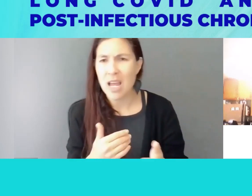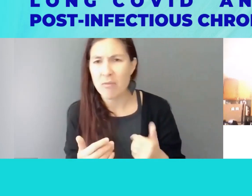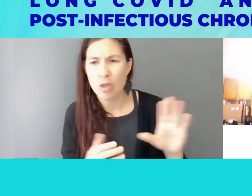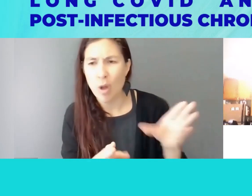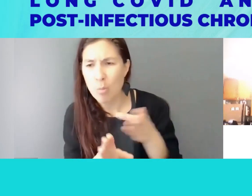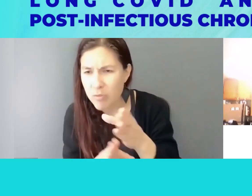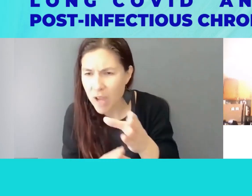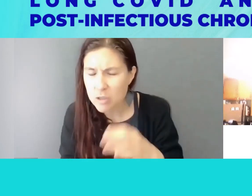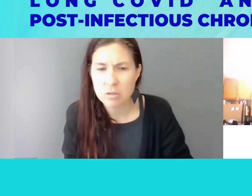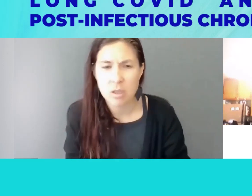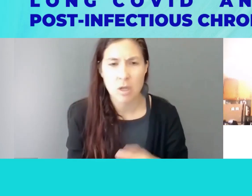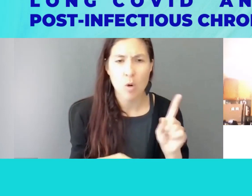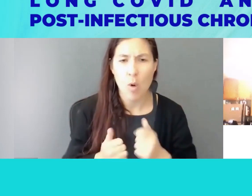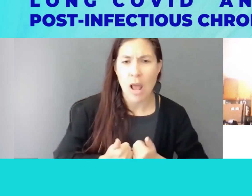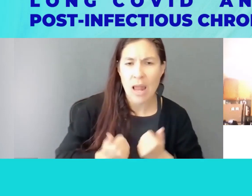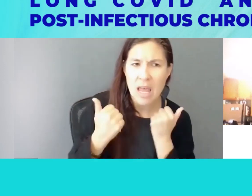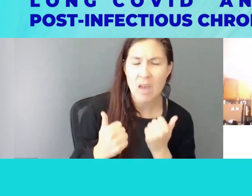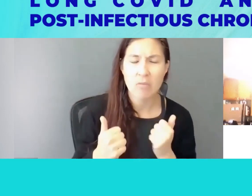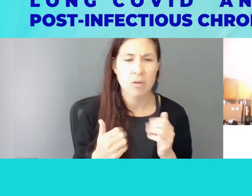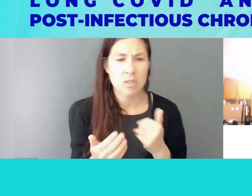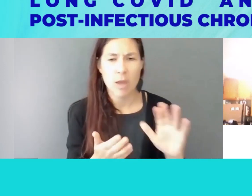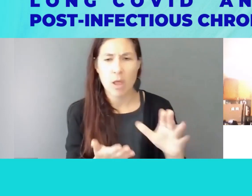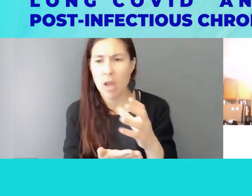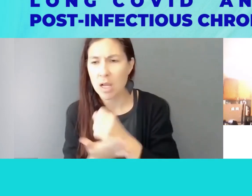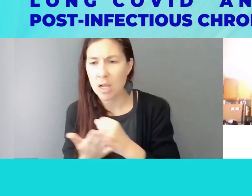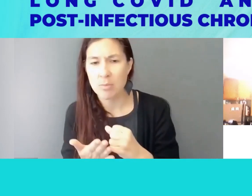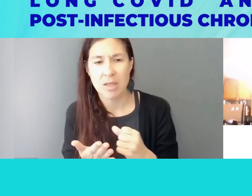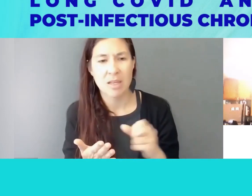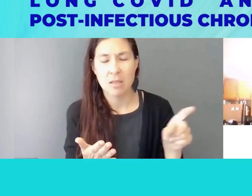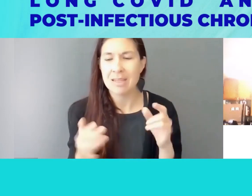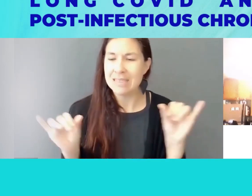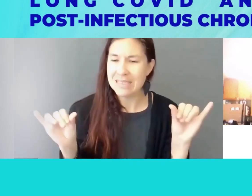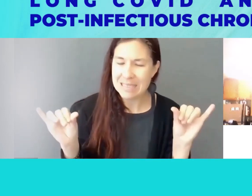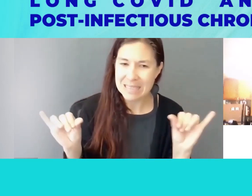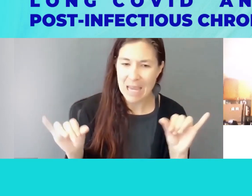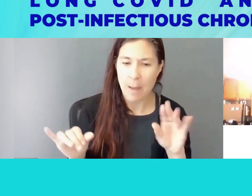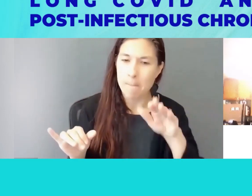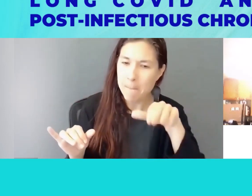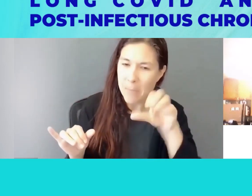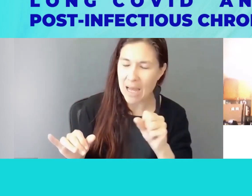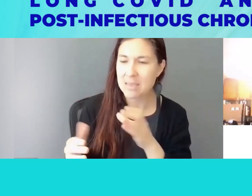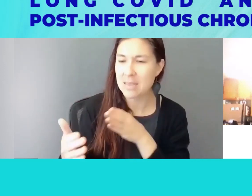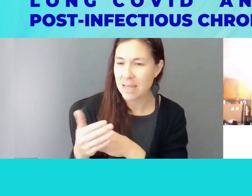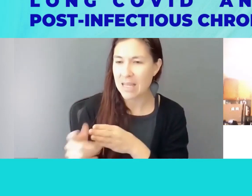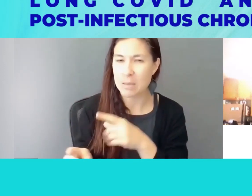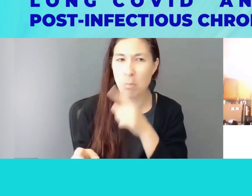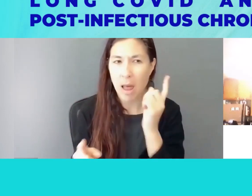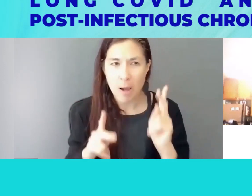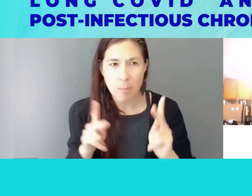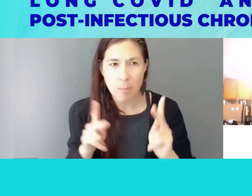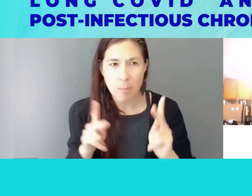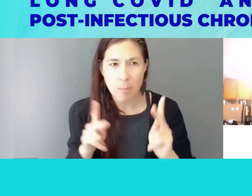to reduce or cancel coverage for virtual visits. As for the Department of Public Health, we need tracking for starters. We currently have no idea how many